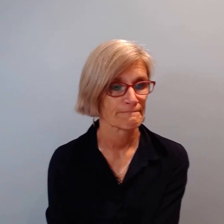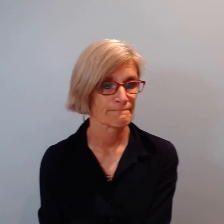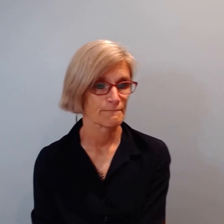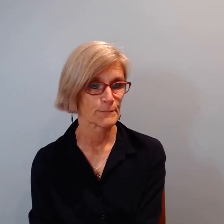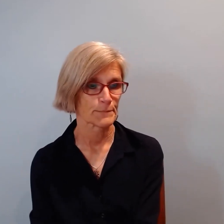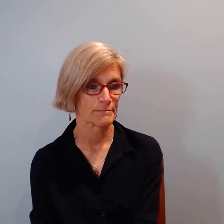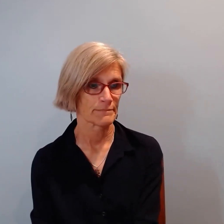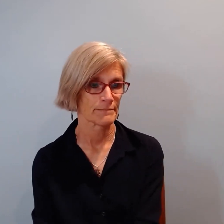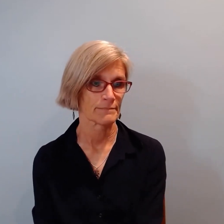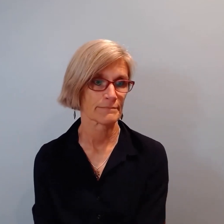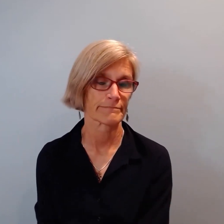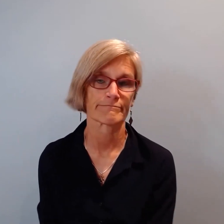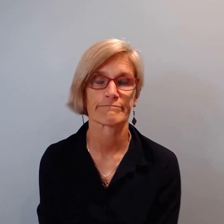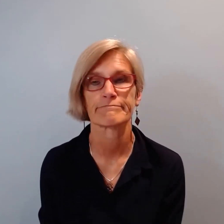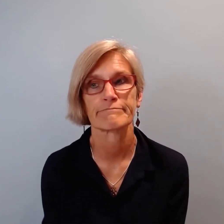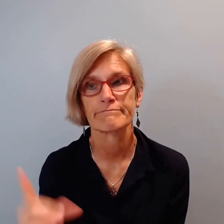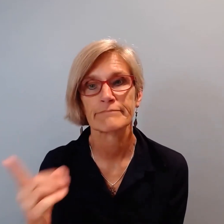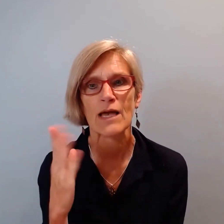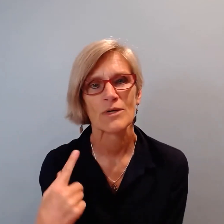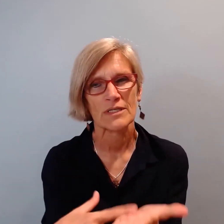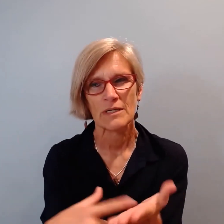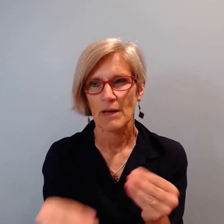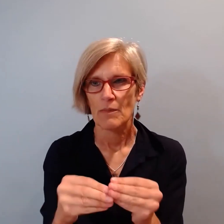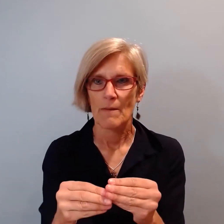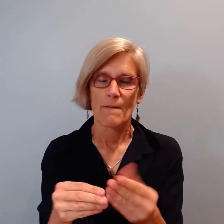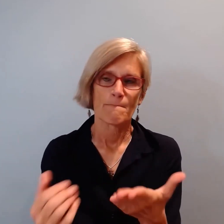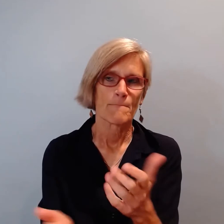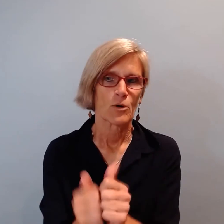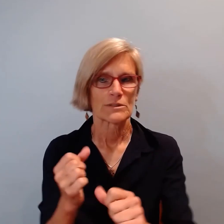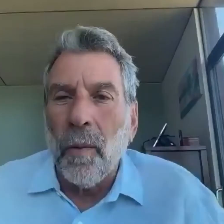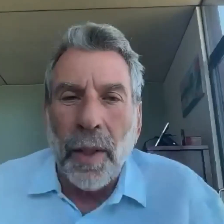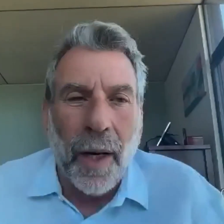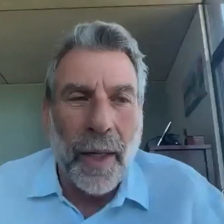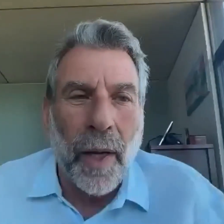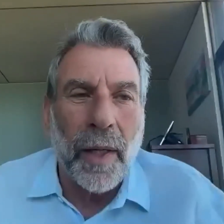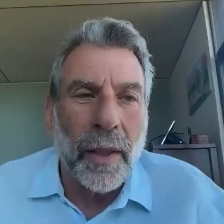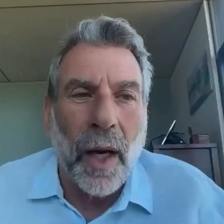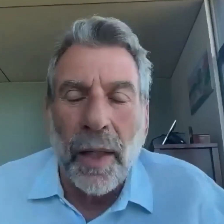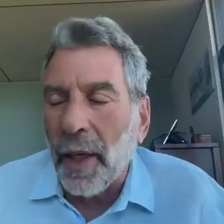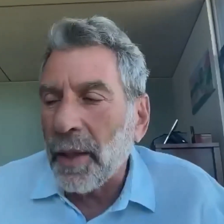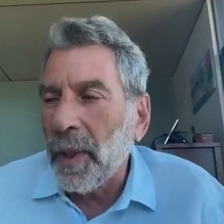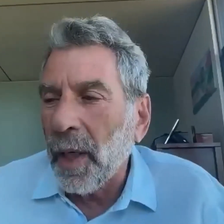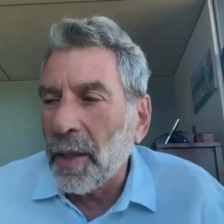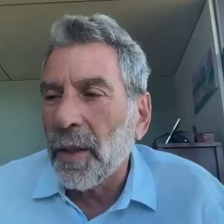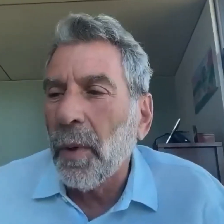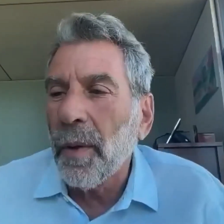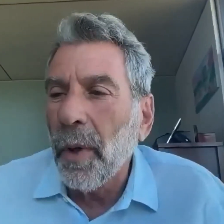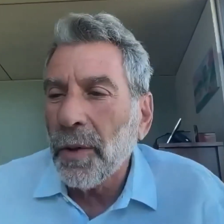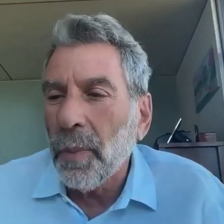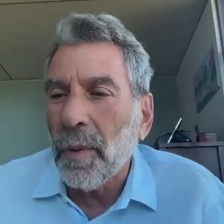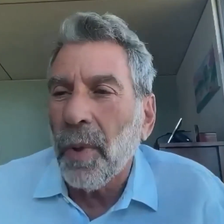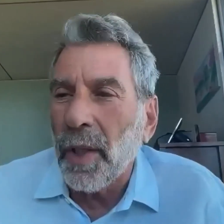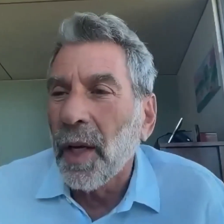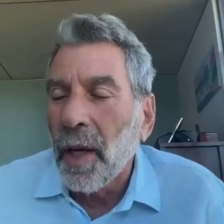So I want to talk about the most intensive end of the service continuum, but I want to talk about it in context because it's one of the